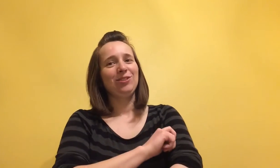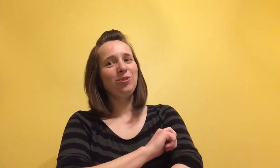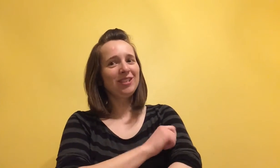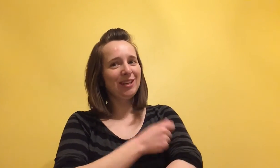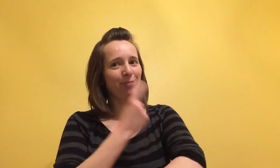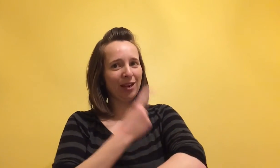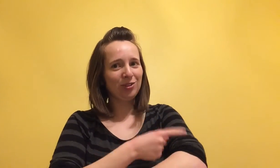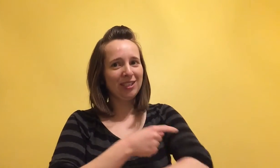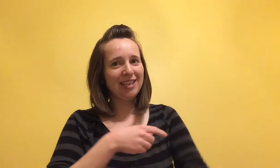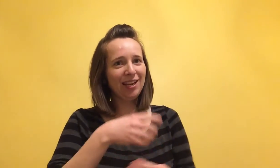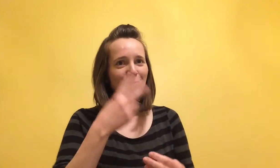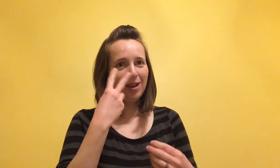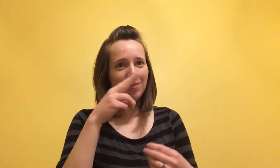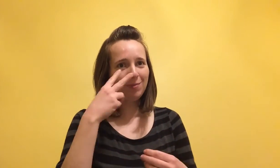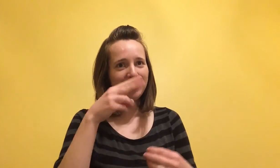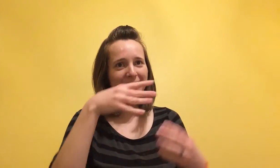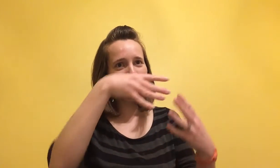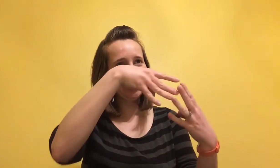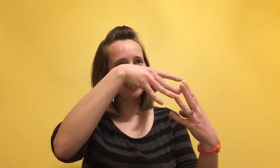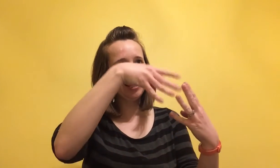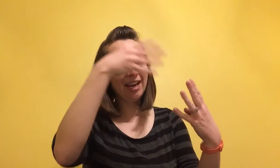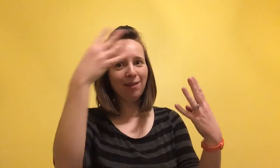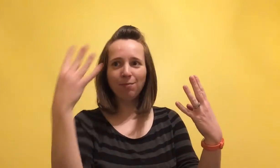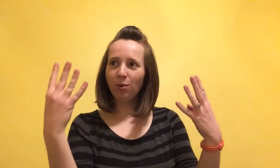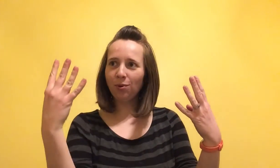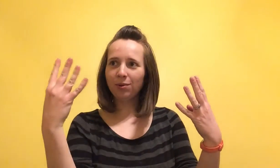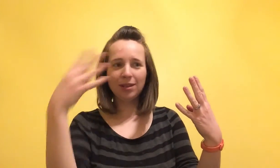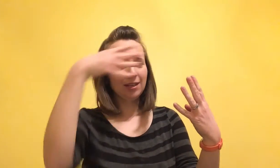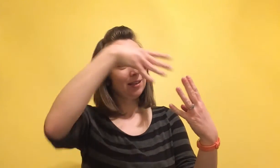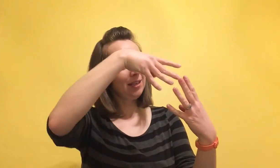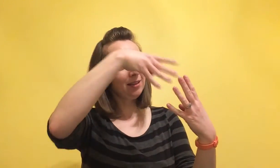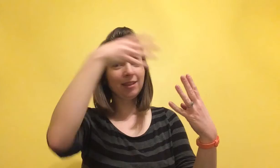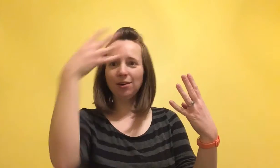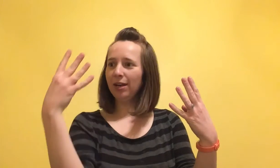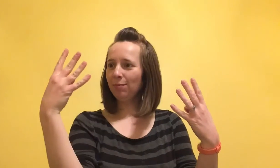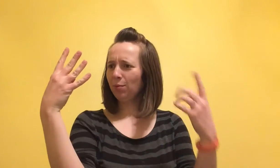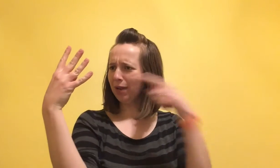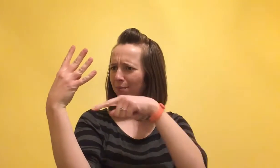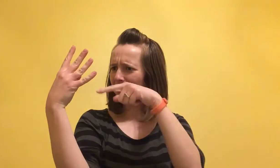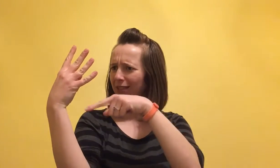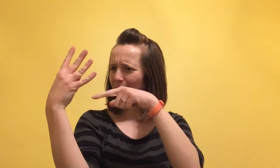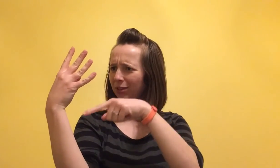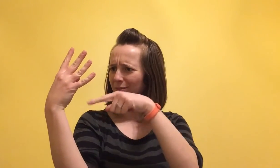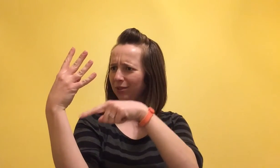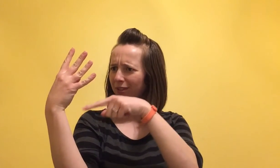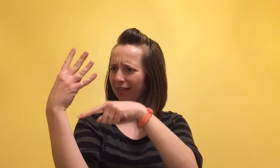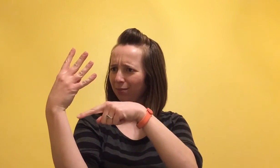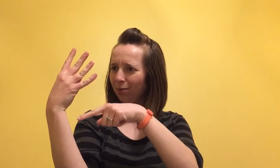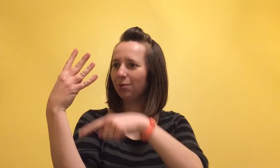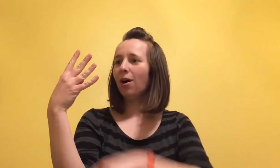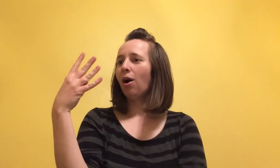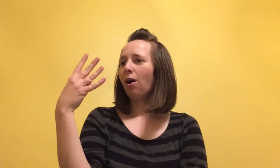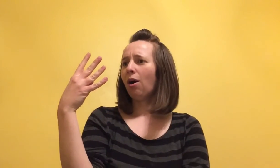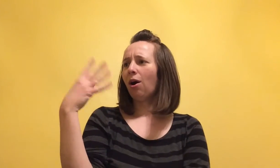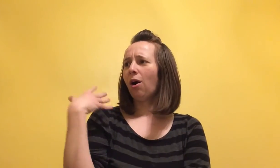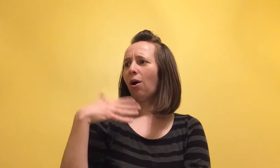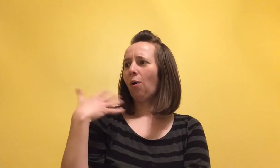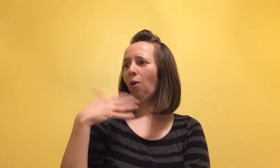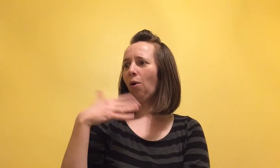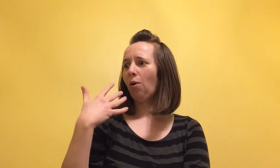During St. Patrick's Day, you may be able to see at the rainbow. What happens at the bottom of the rainbow? Oh,